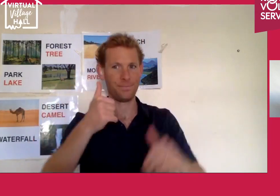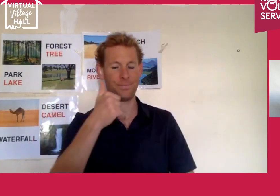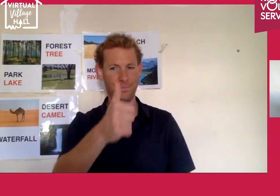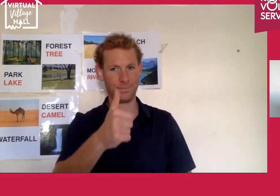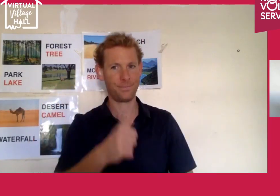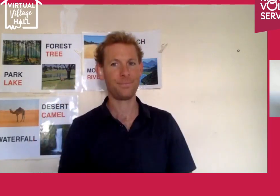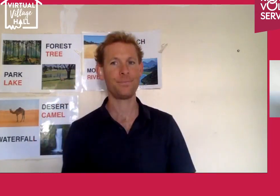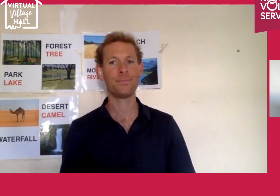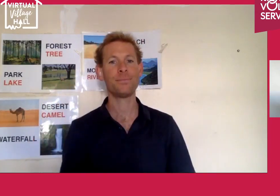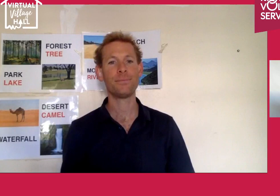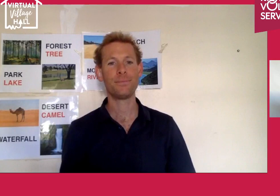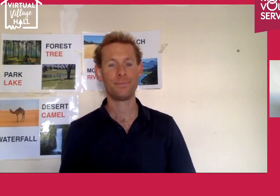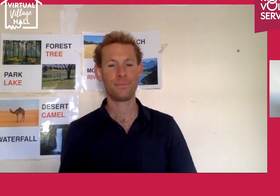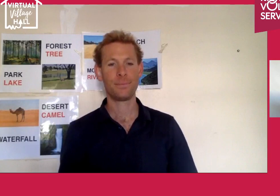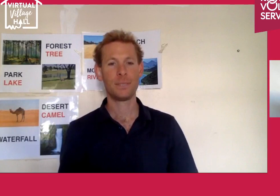Mountain. Very good. Excellent.